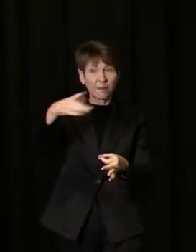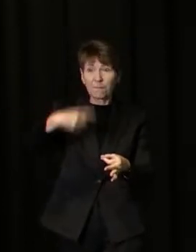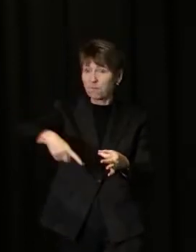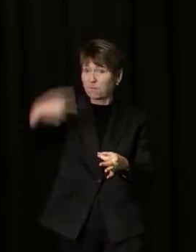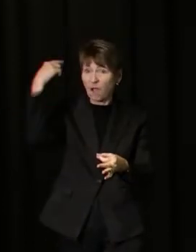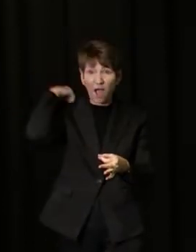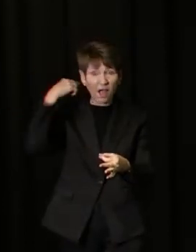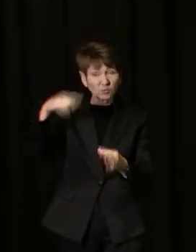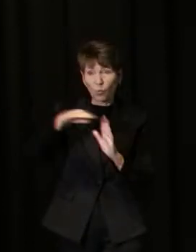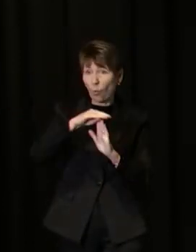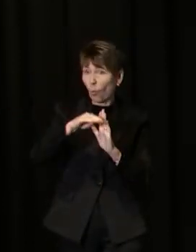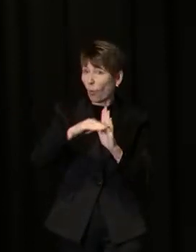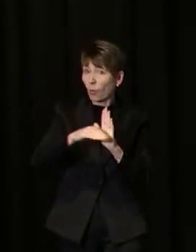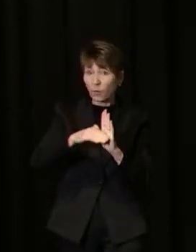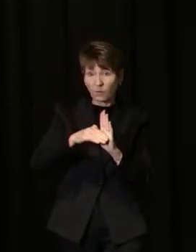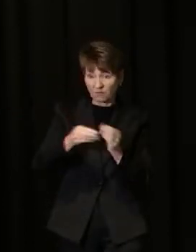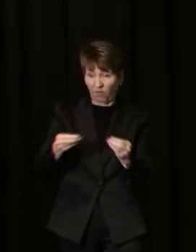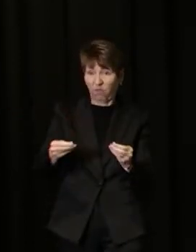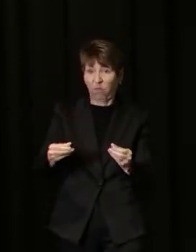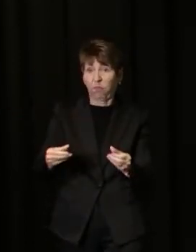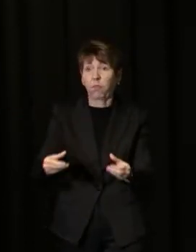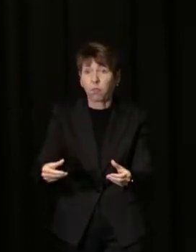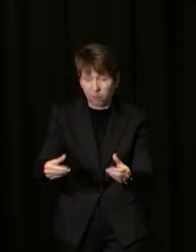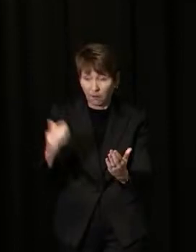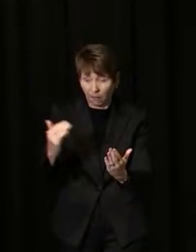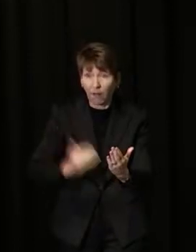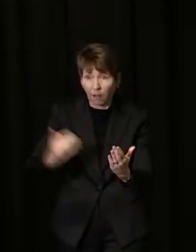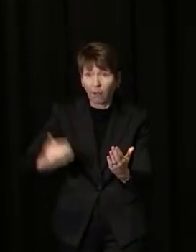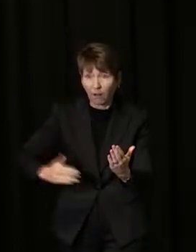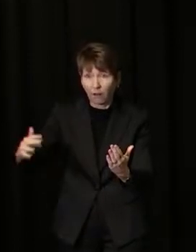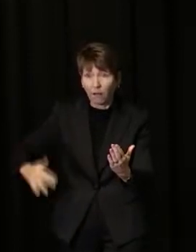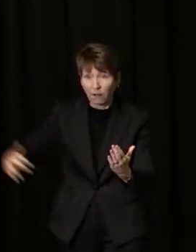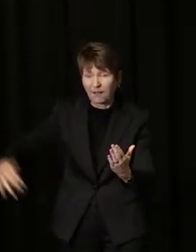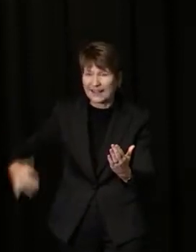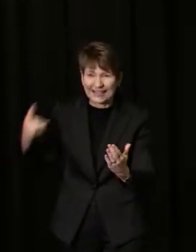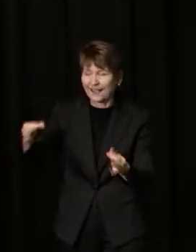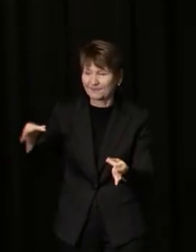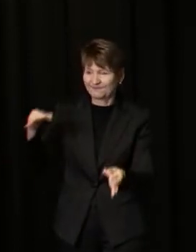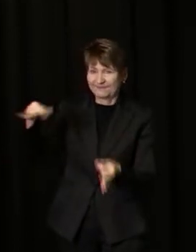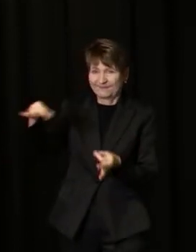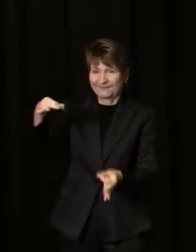people have gone and got the vaccine in record numbers.